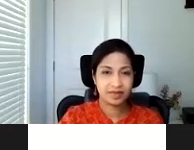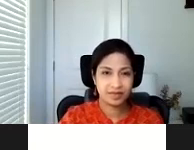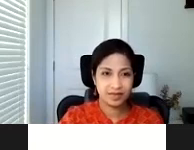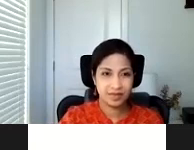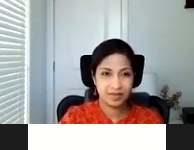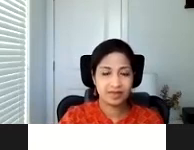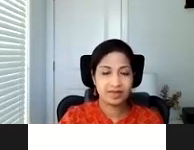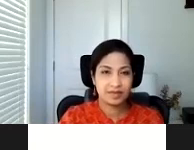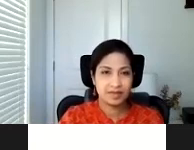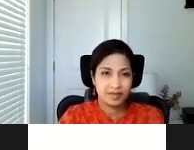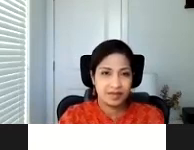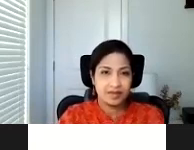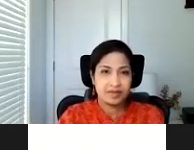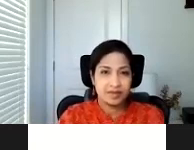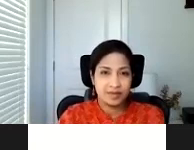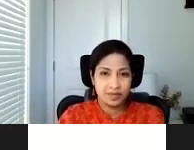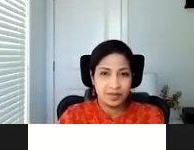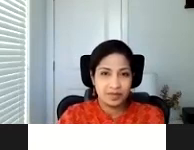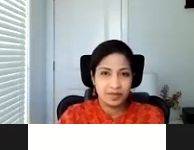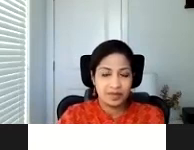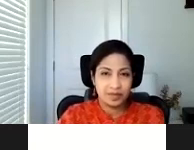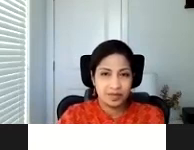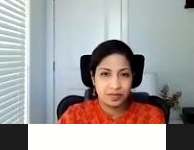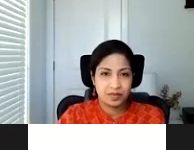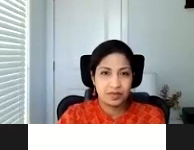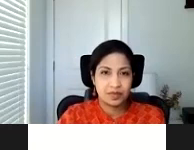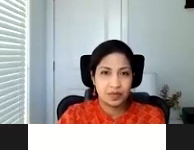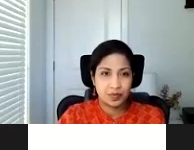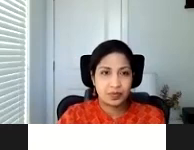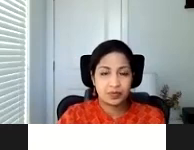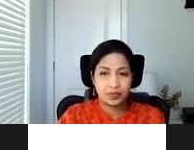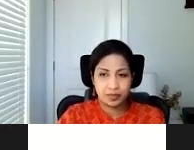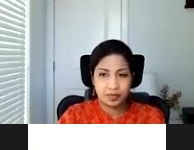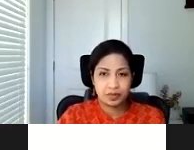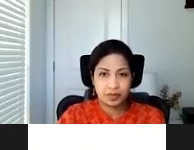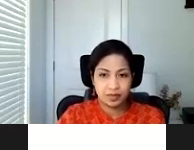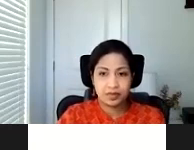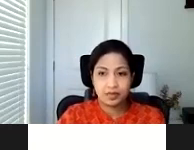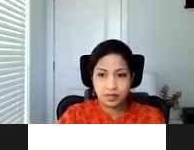different questions. I will read the first 2. If you have access